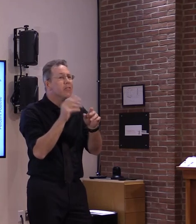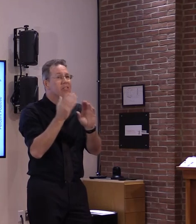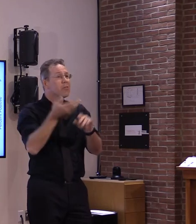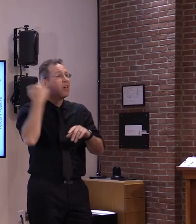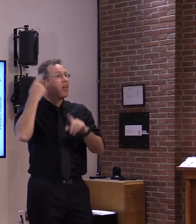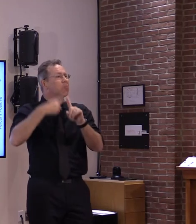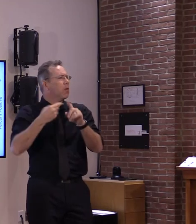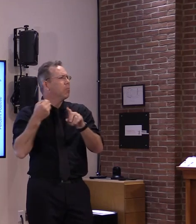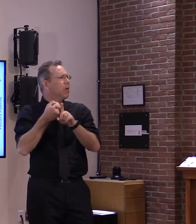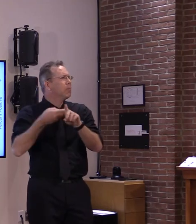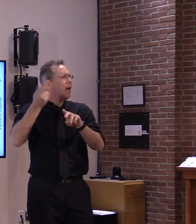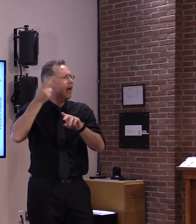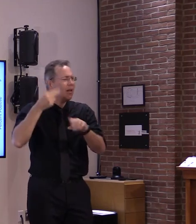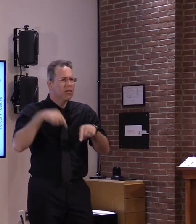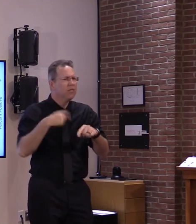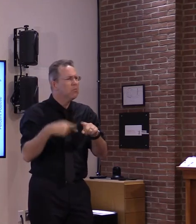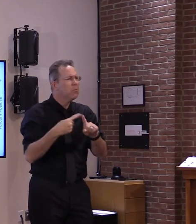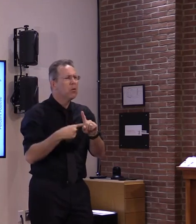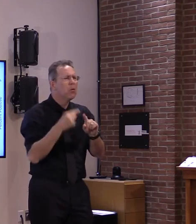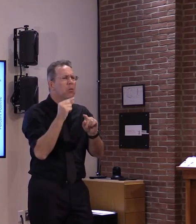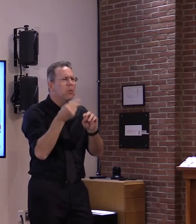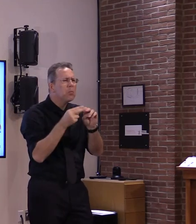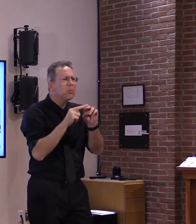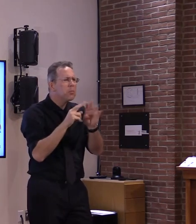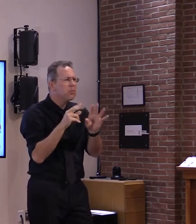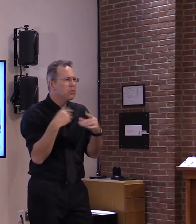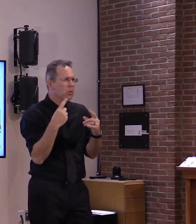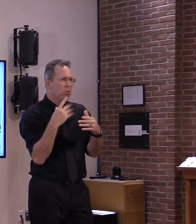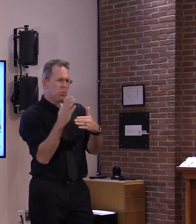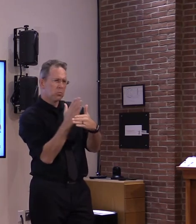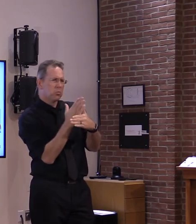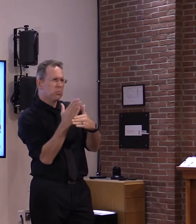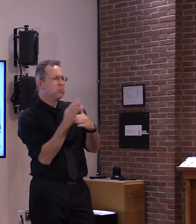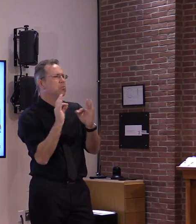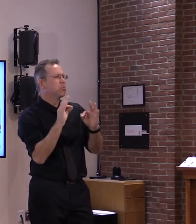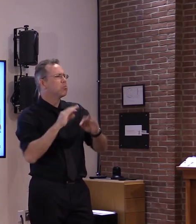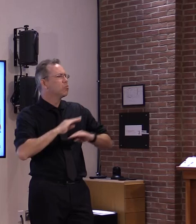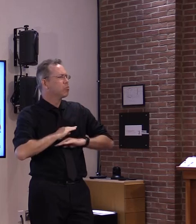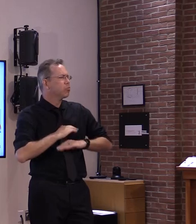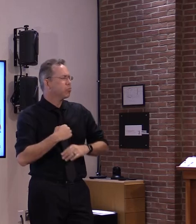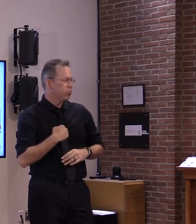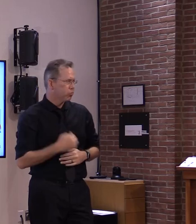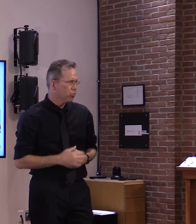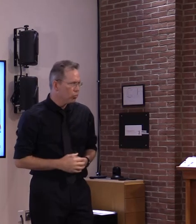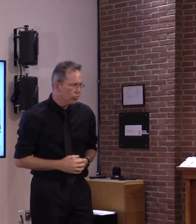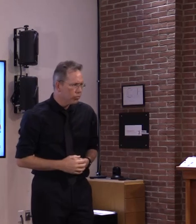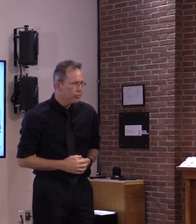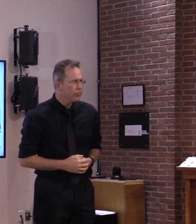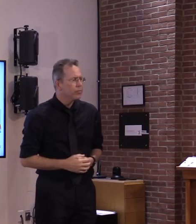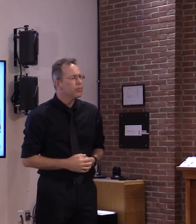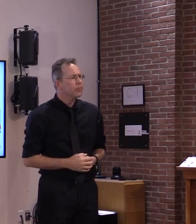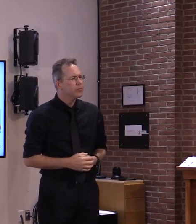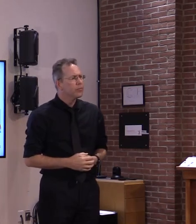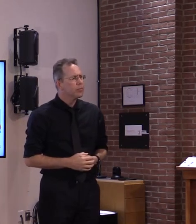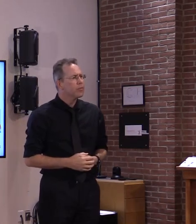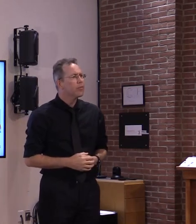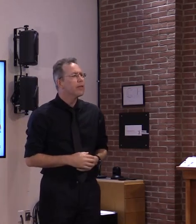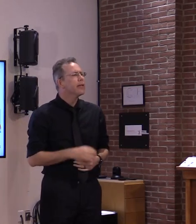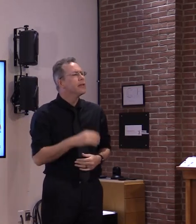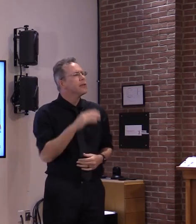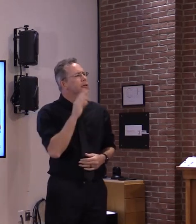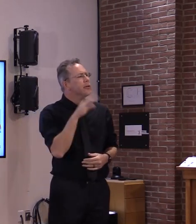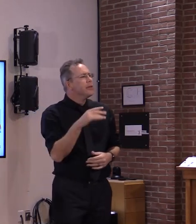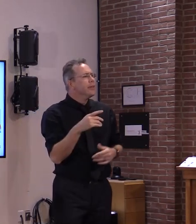a comfortable range for us at this time. And then finally, we often talk about syndromic